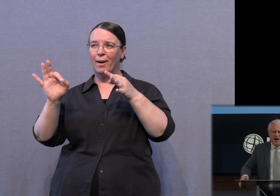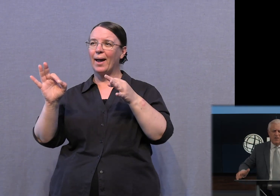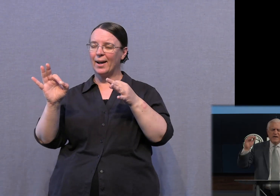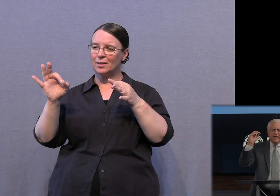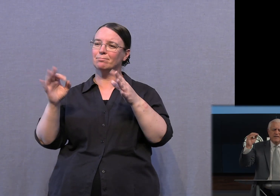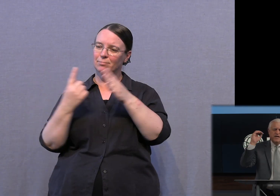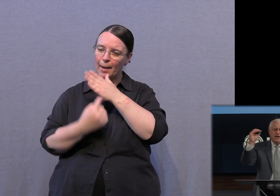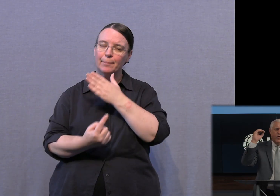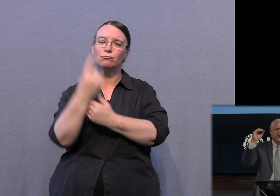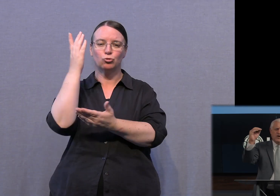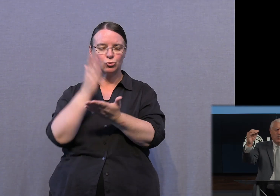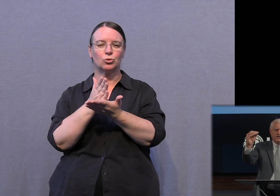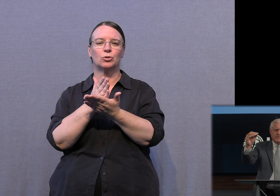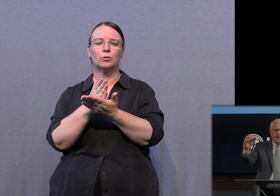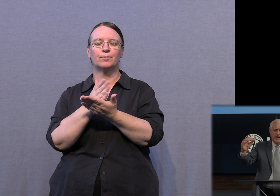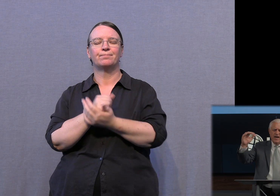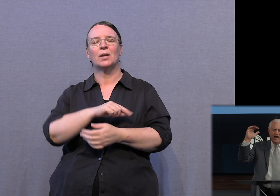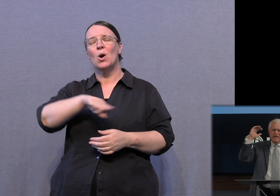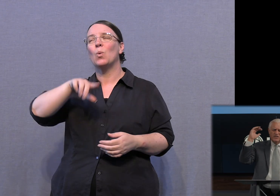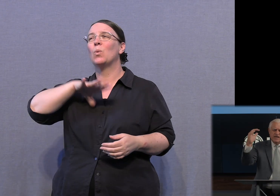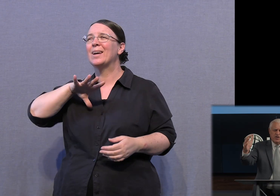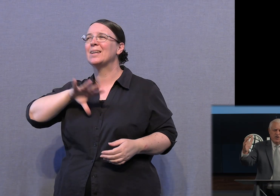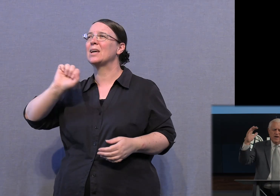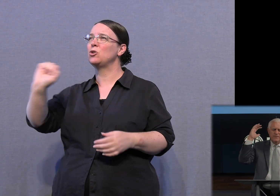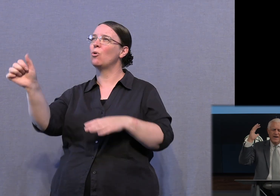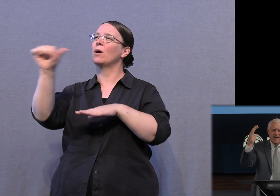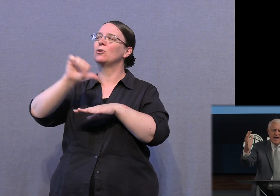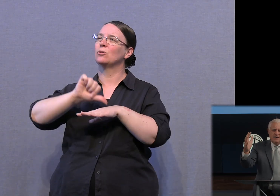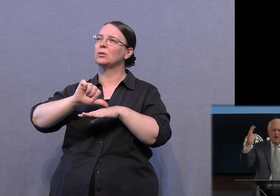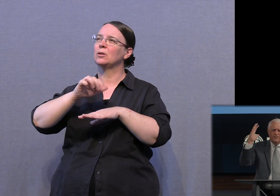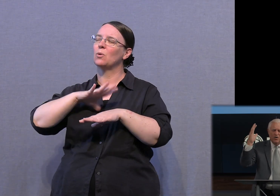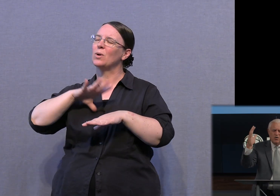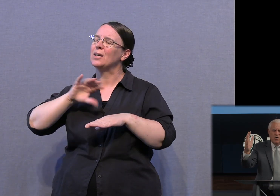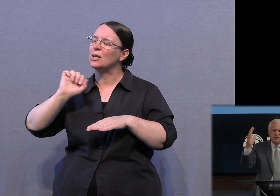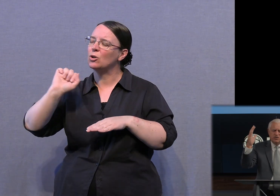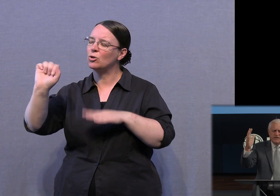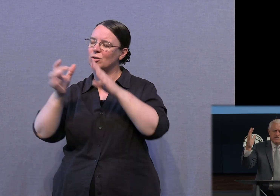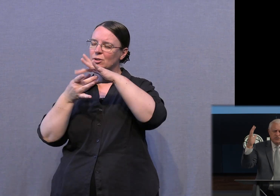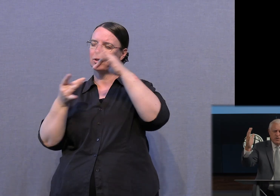your power. We need the anointing of the Holy Spirit. And we seek you in the name